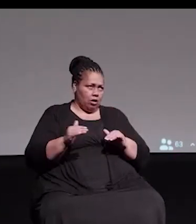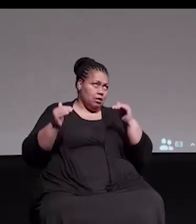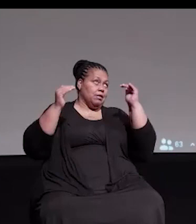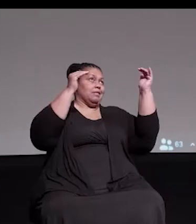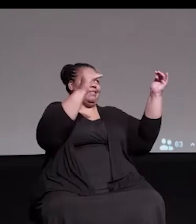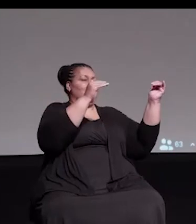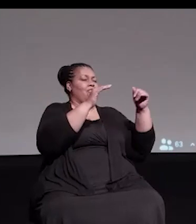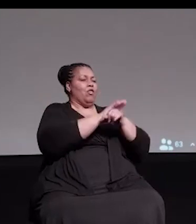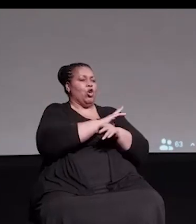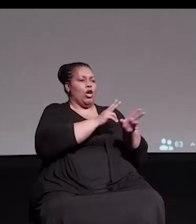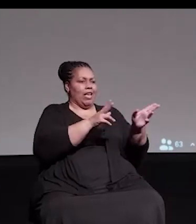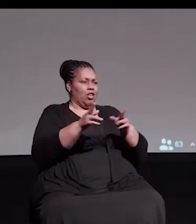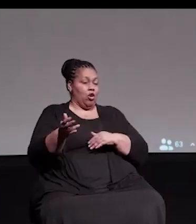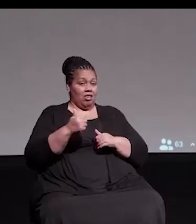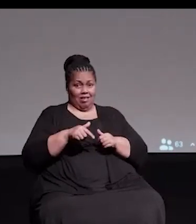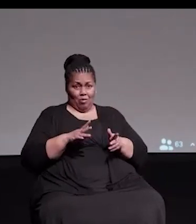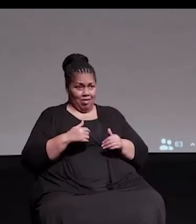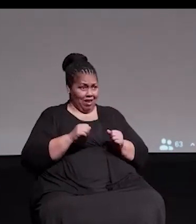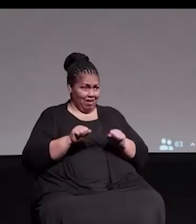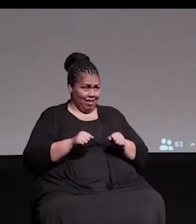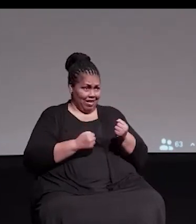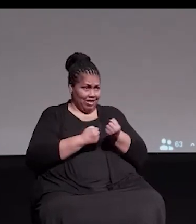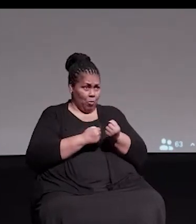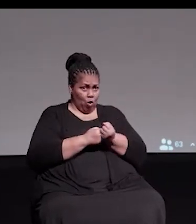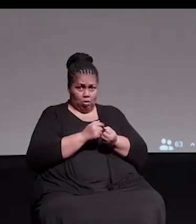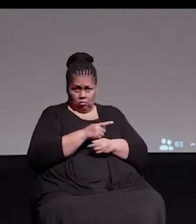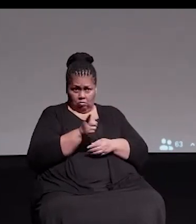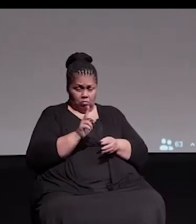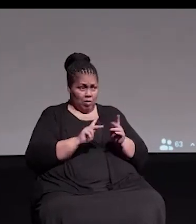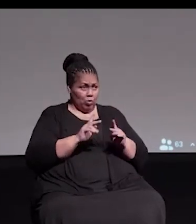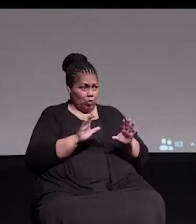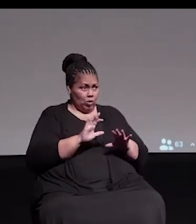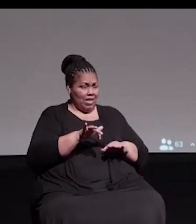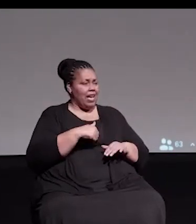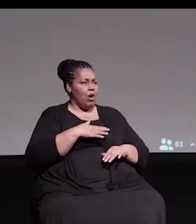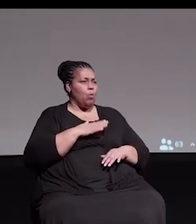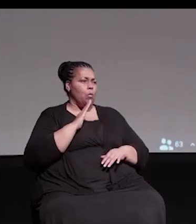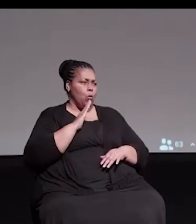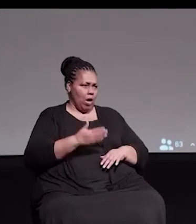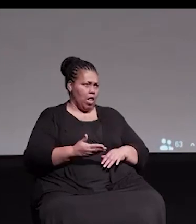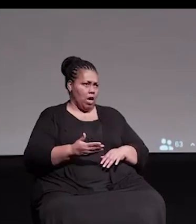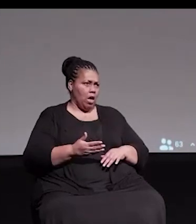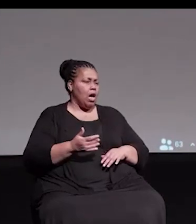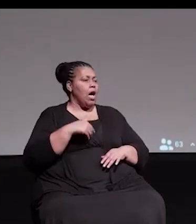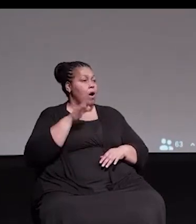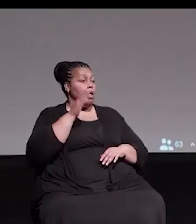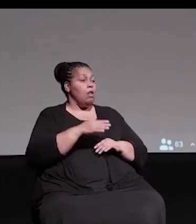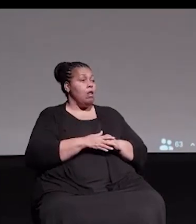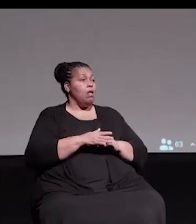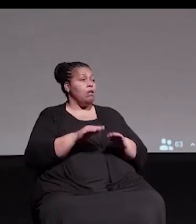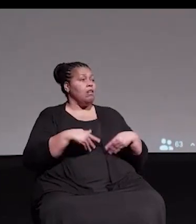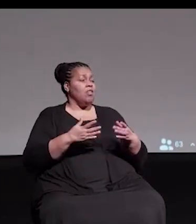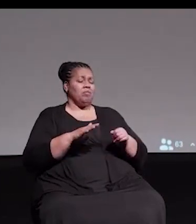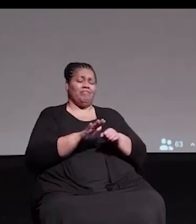I can support people trying to do that, I will, including be fair about their credit